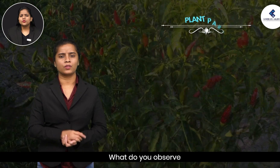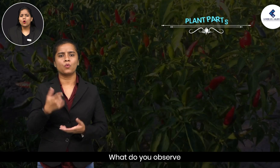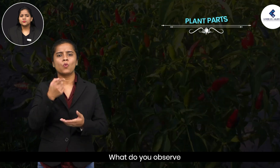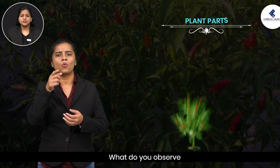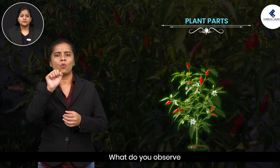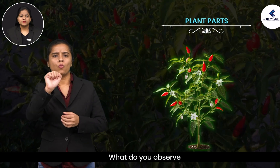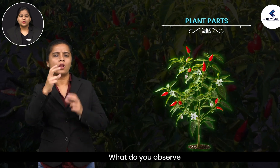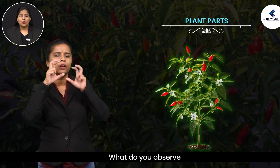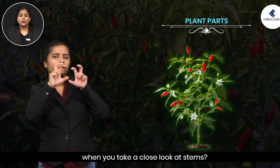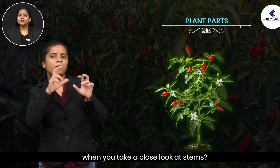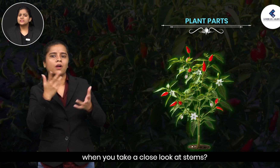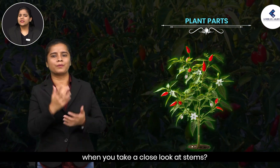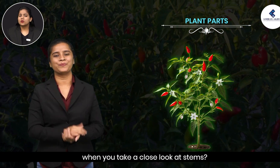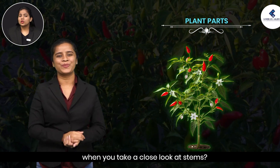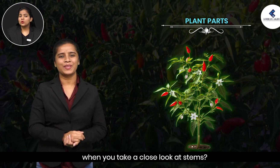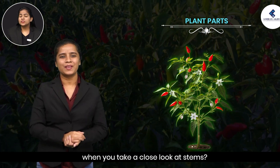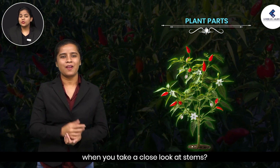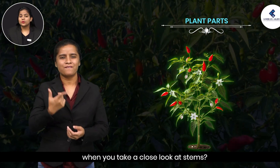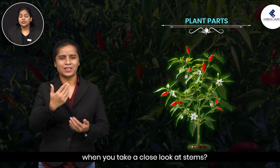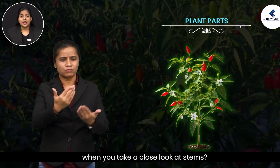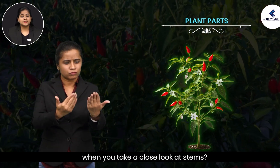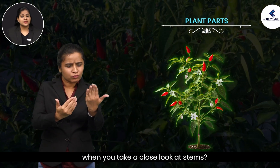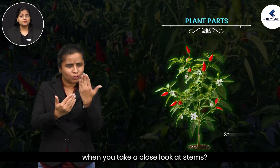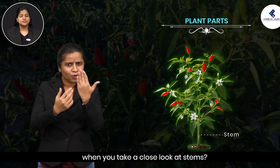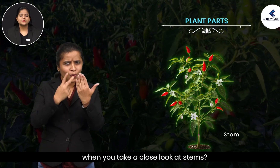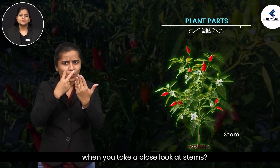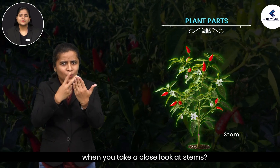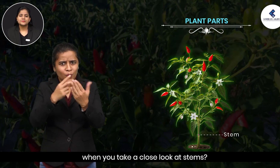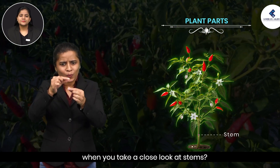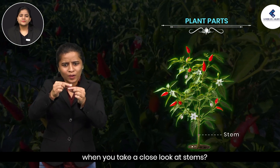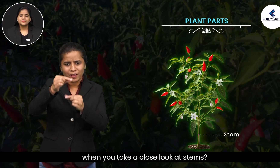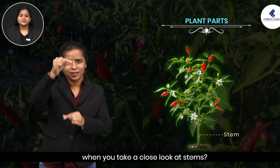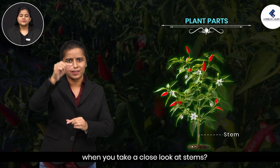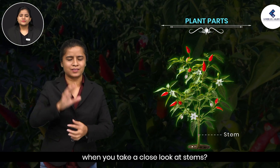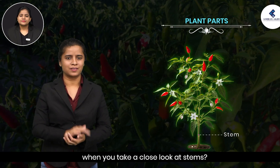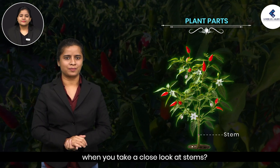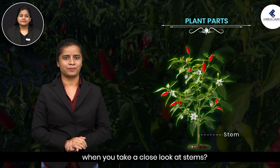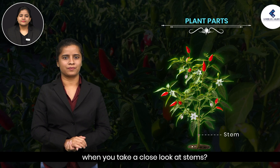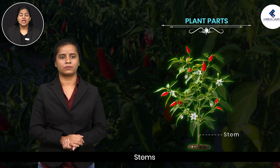What do you observe when you take a close look at stems?